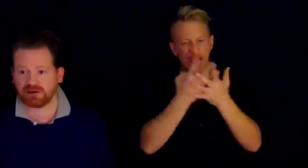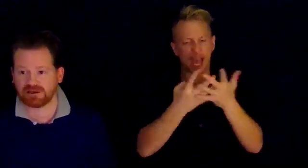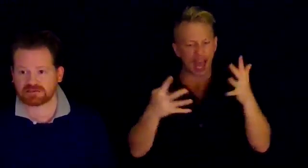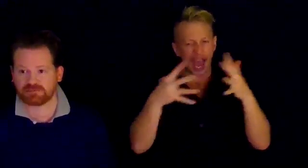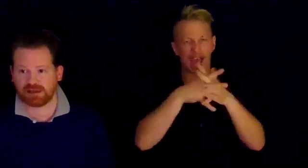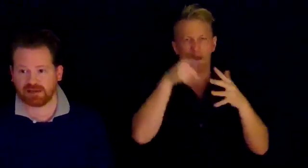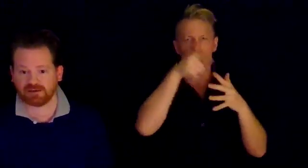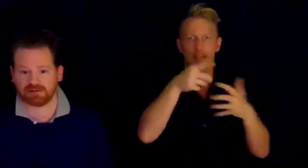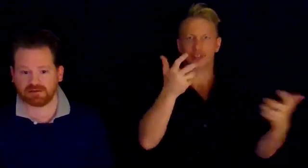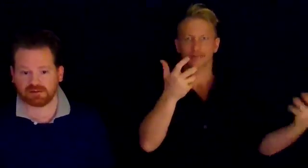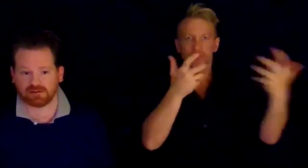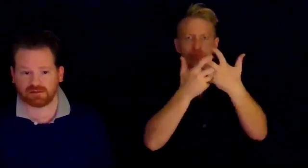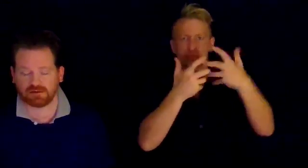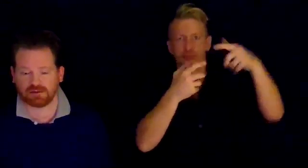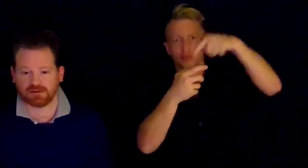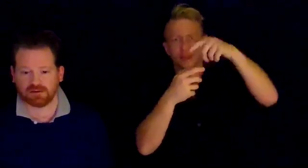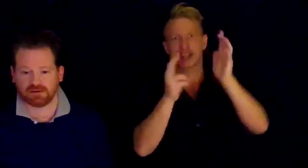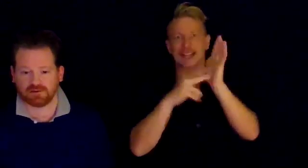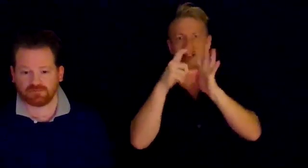an NDIS plan.